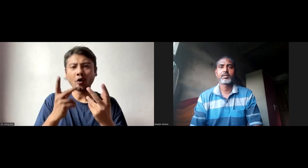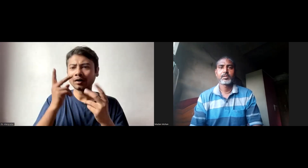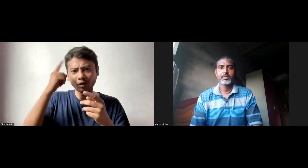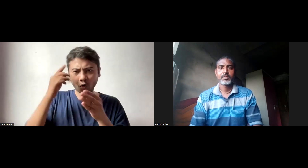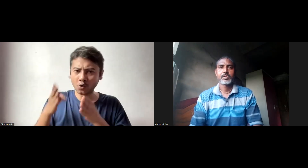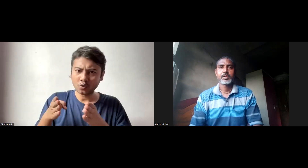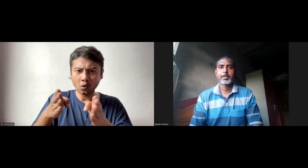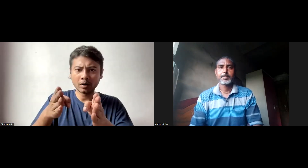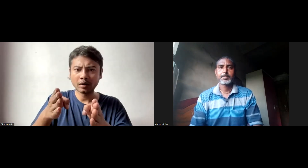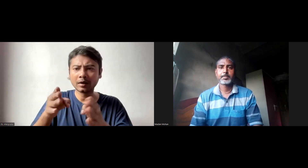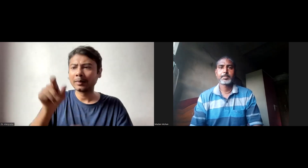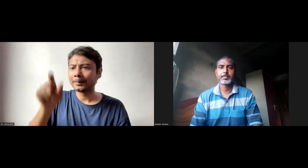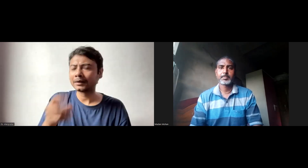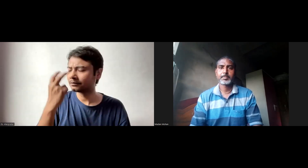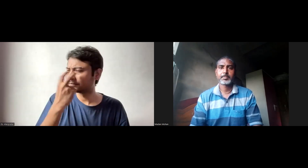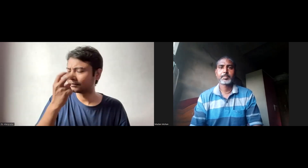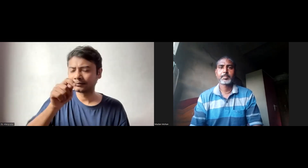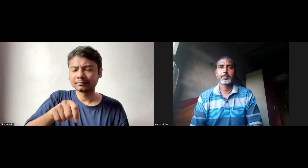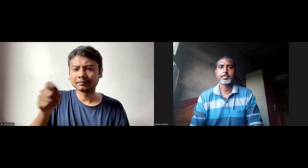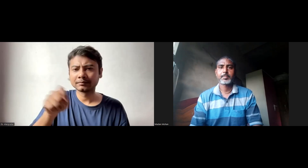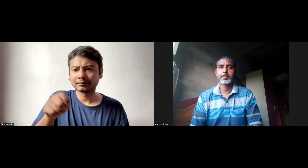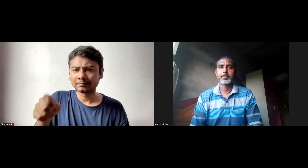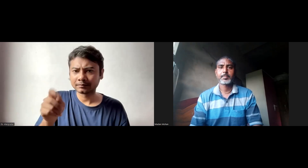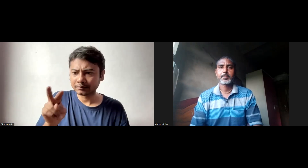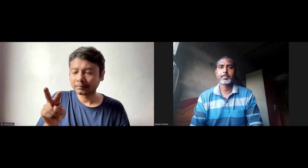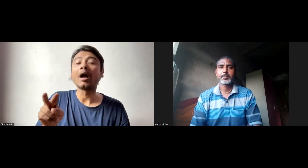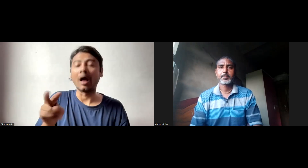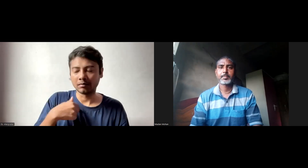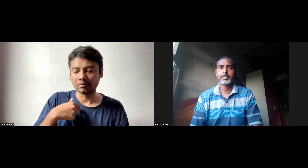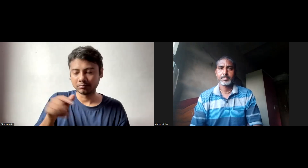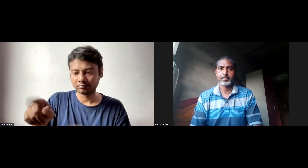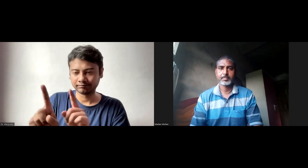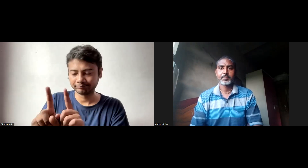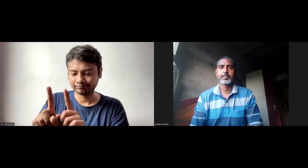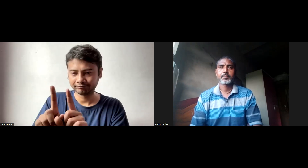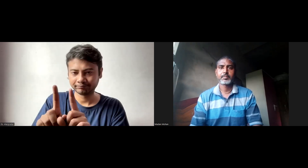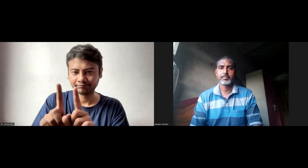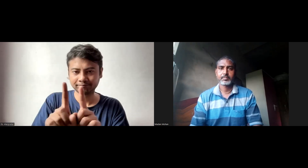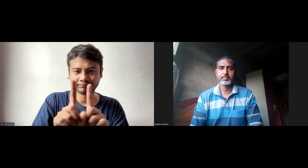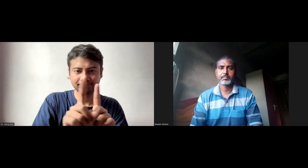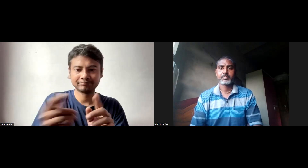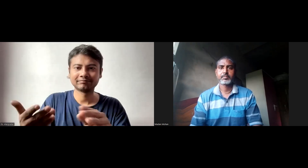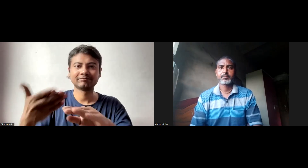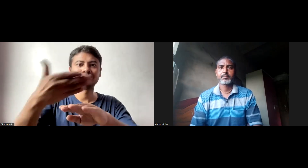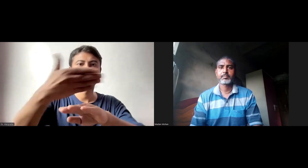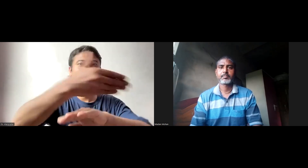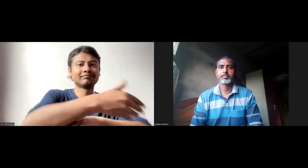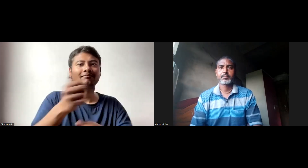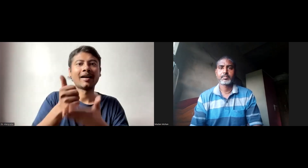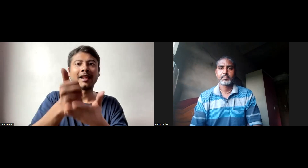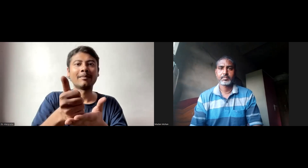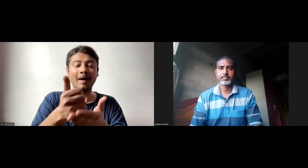or you donated to some orphanage, right? Or you have given some charity